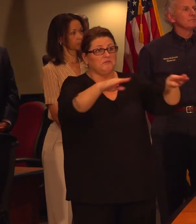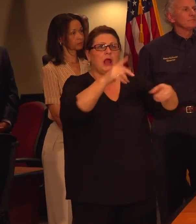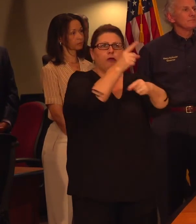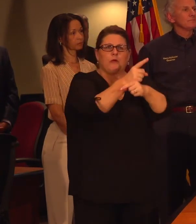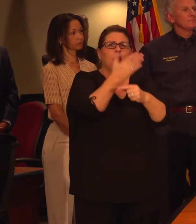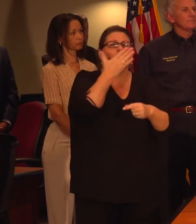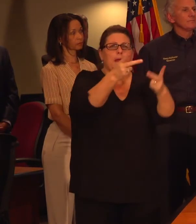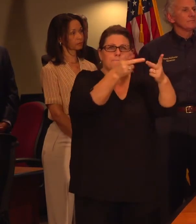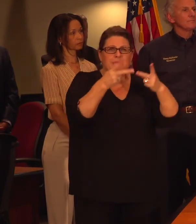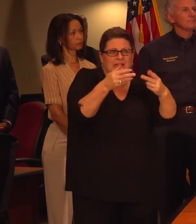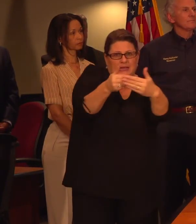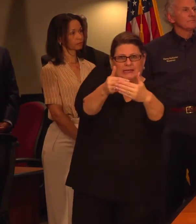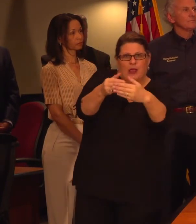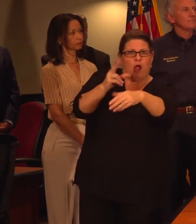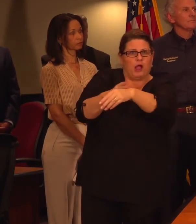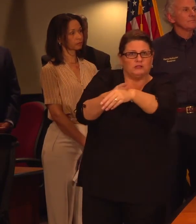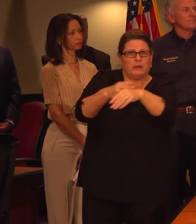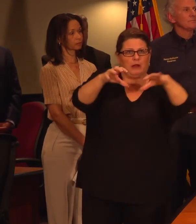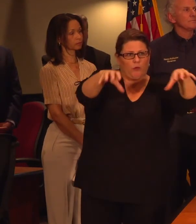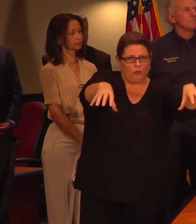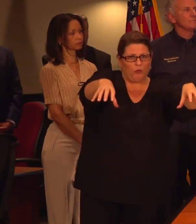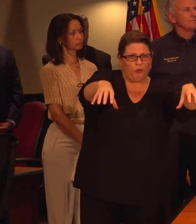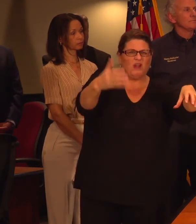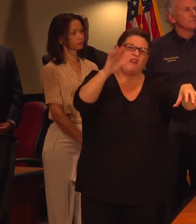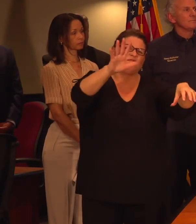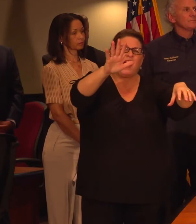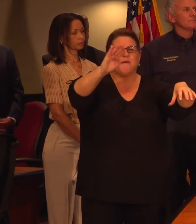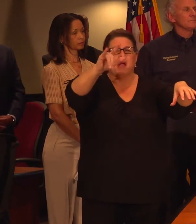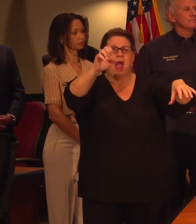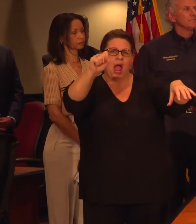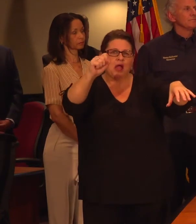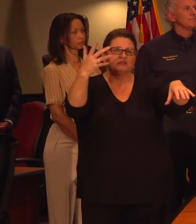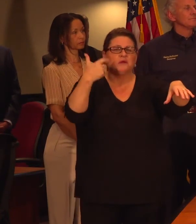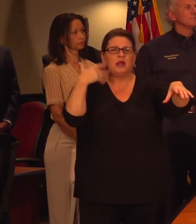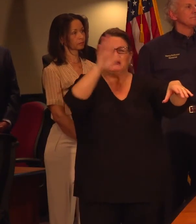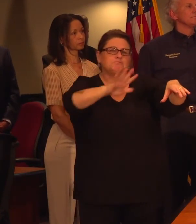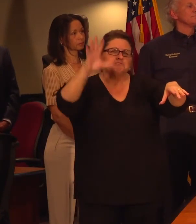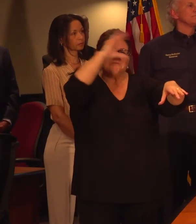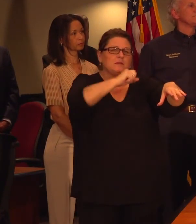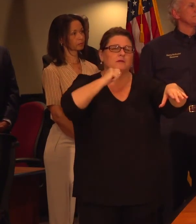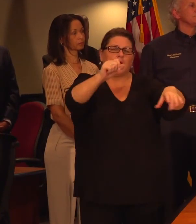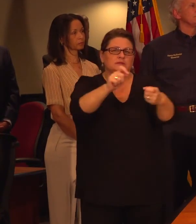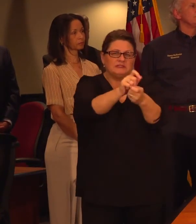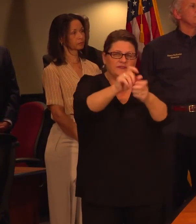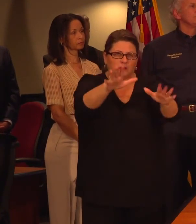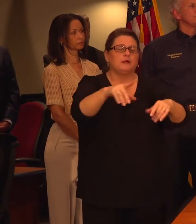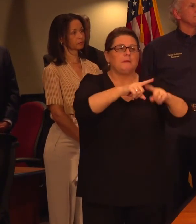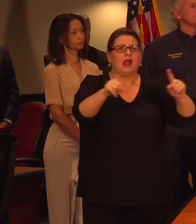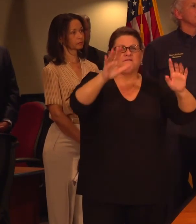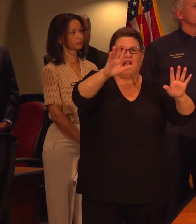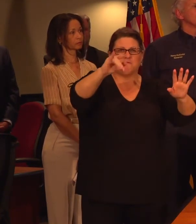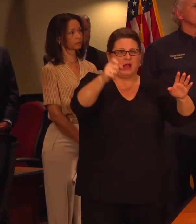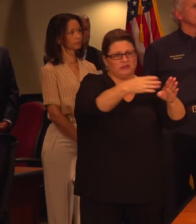primary hospital. And for planning purpose, we've used 5 miles, but that number was just arbitrary to get us started. But certainly as